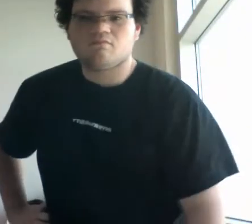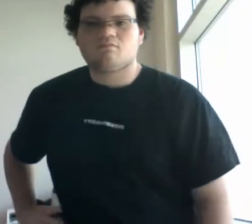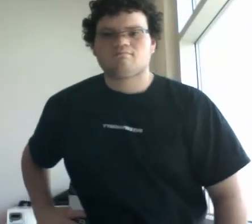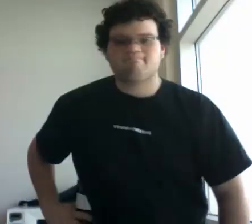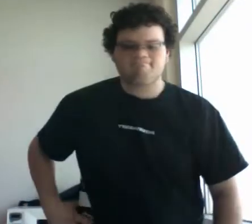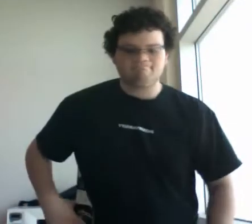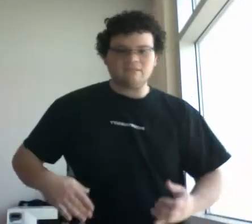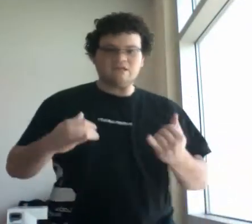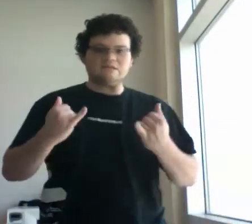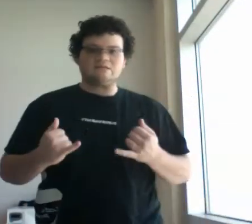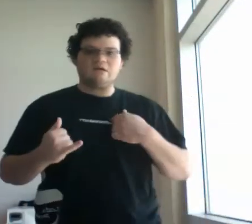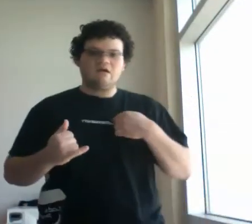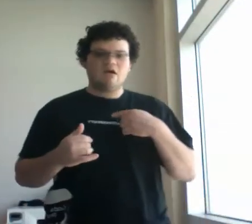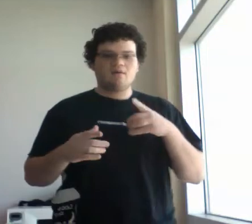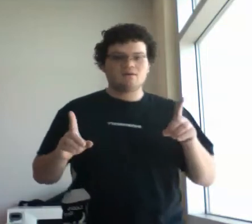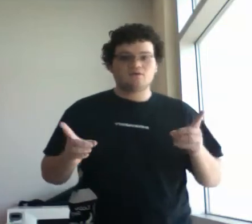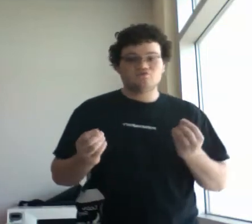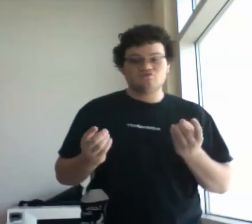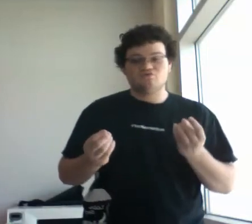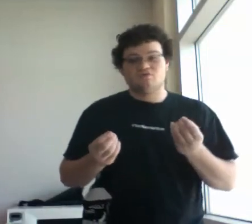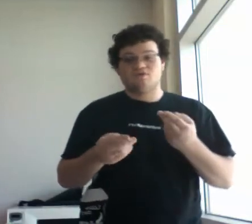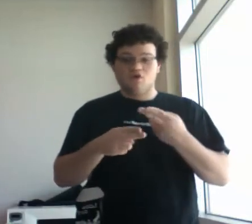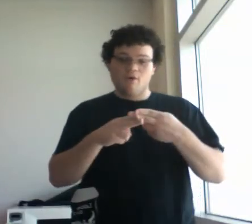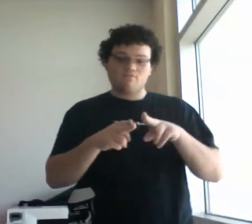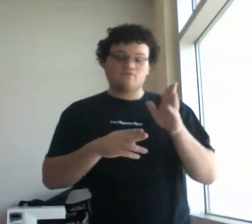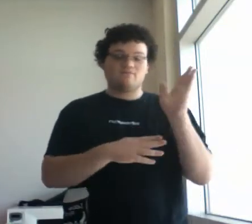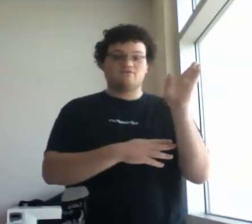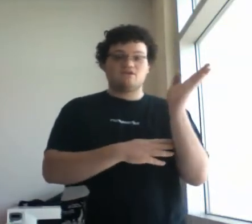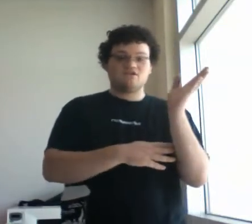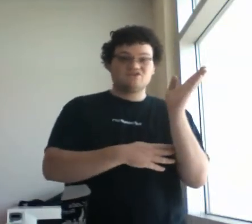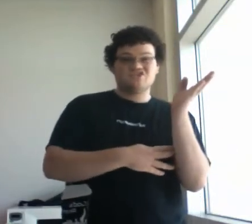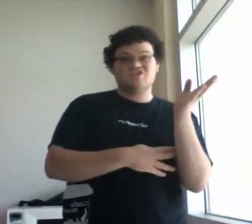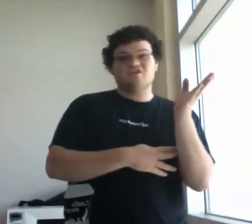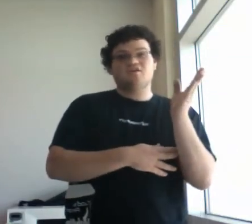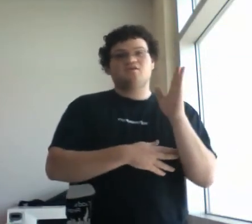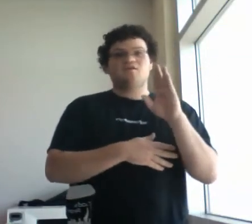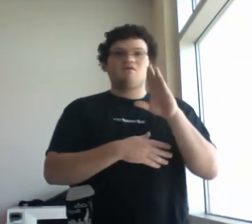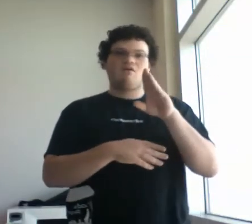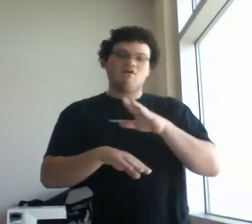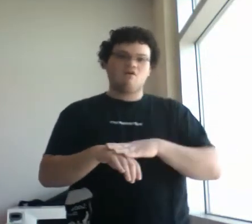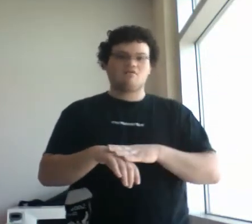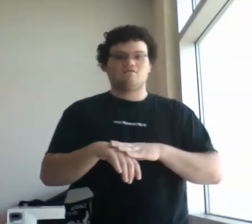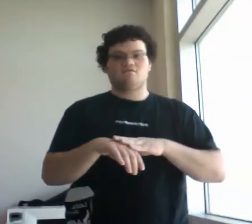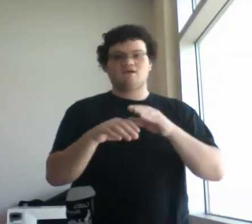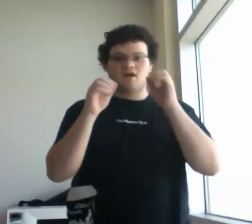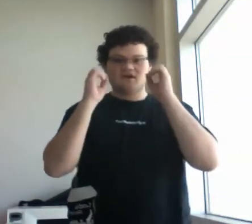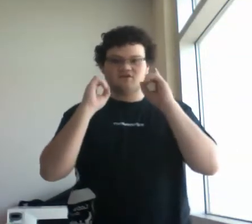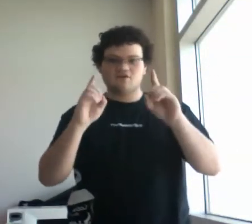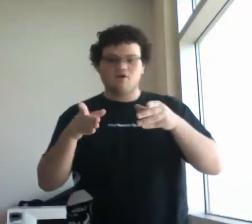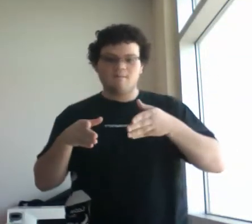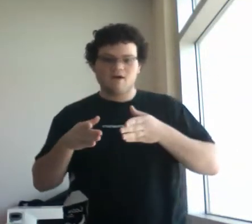Today I'm doing a brief presentation on an educational pathway to medical